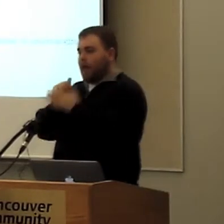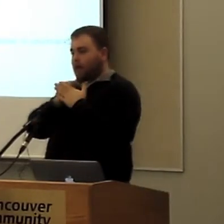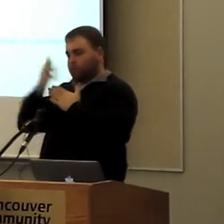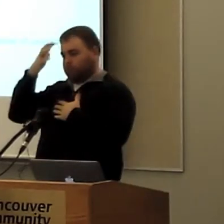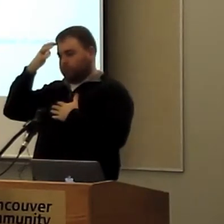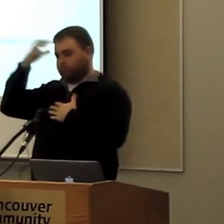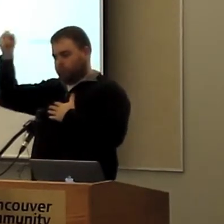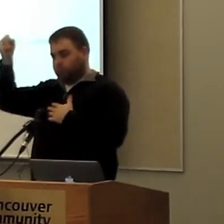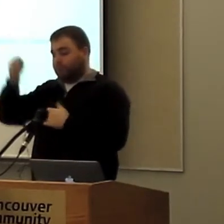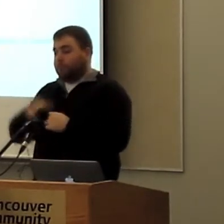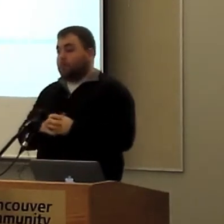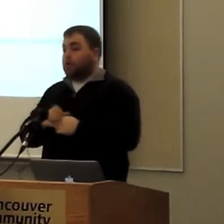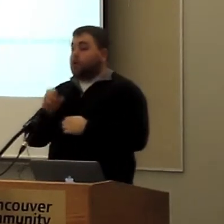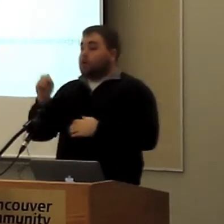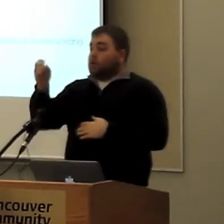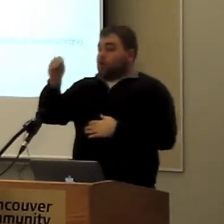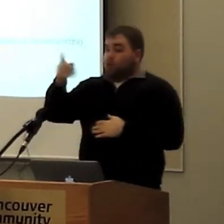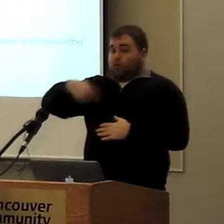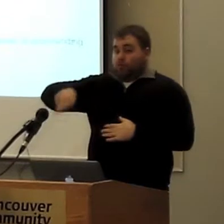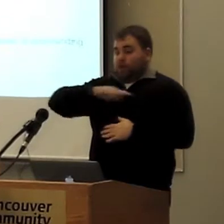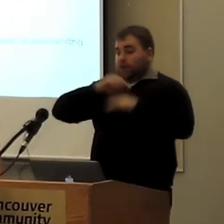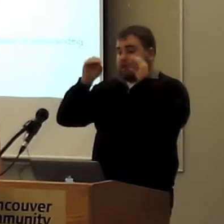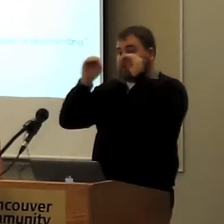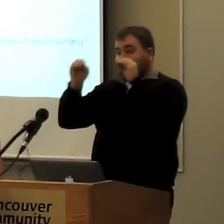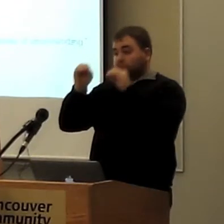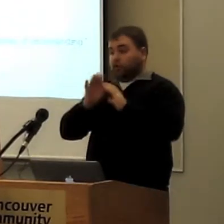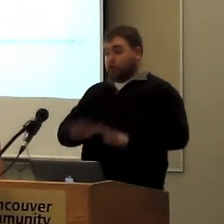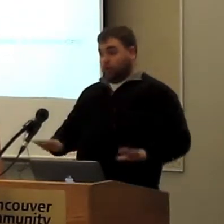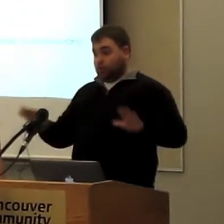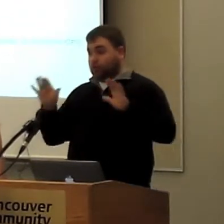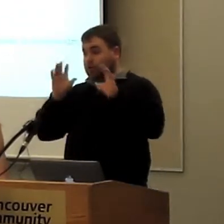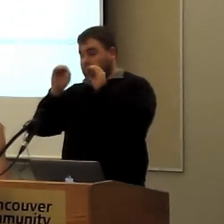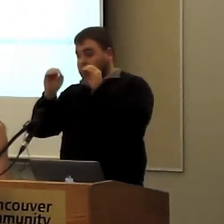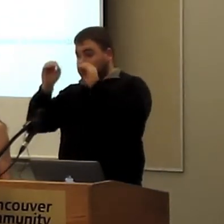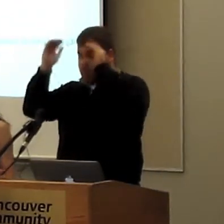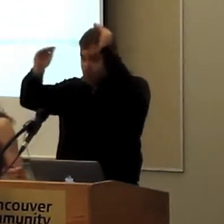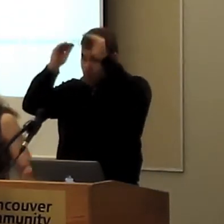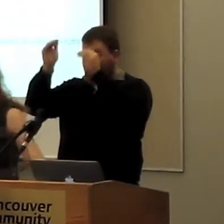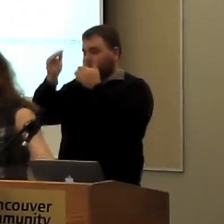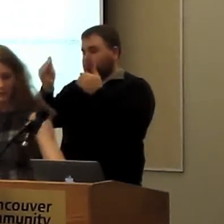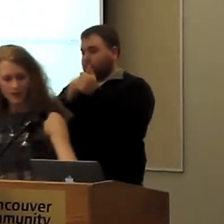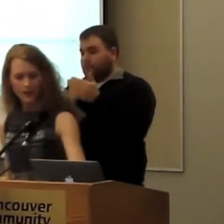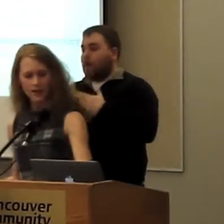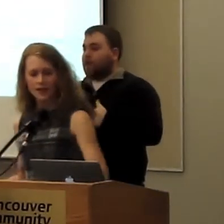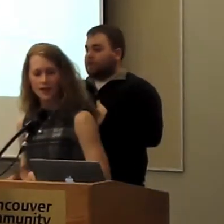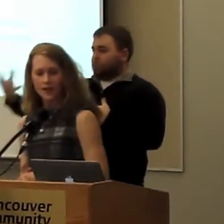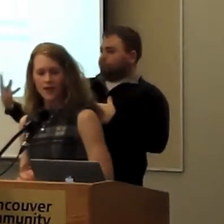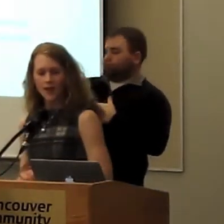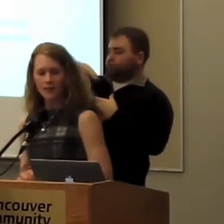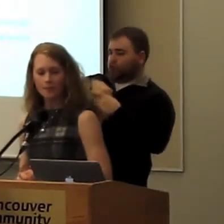as educators of students of any age we should consider when we're shaping our teaching.